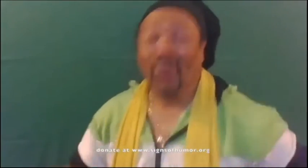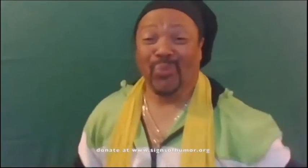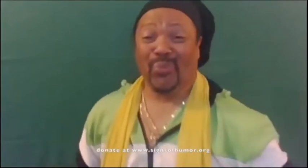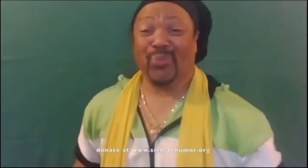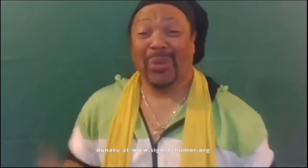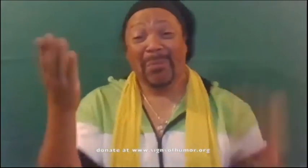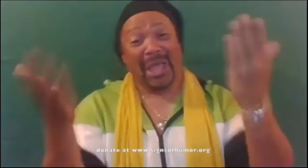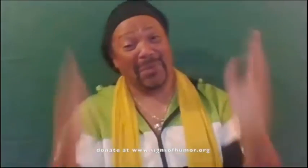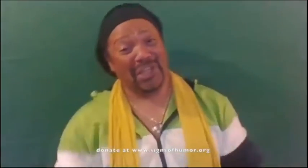does early in the morning.